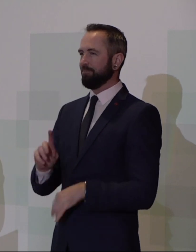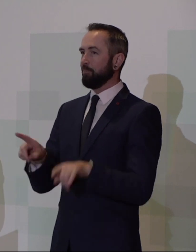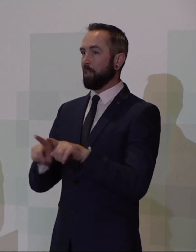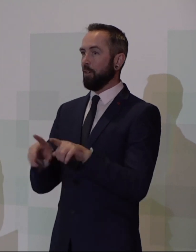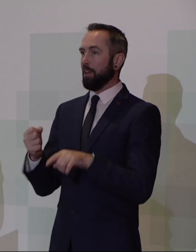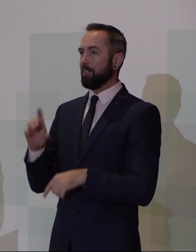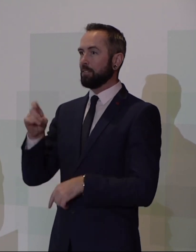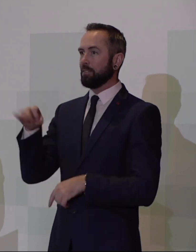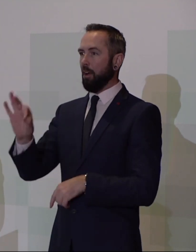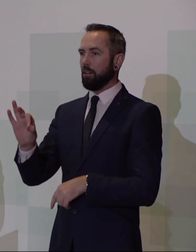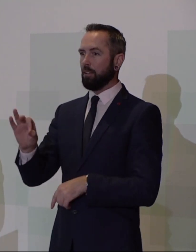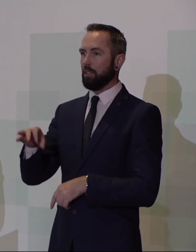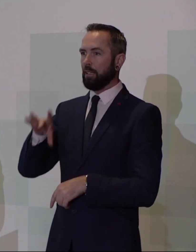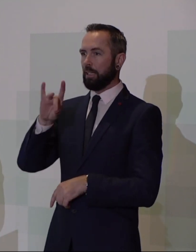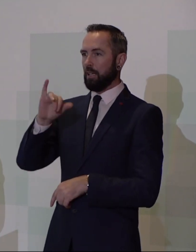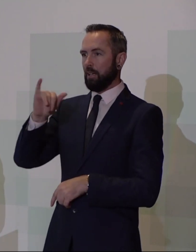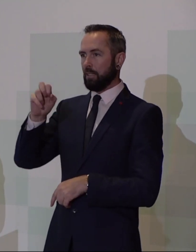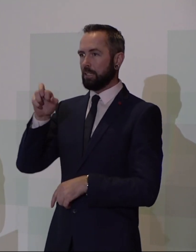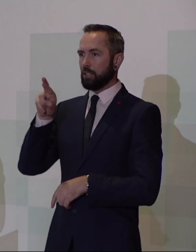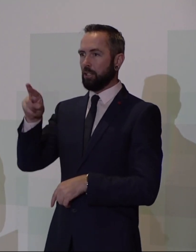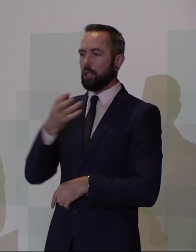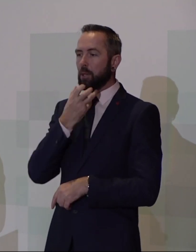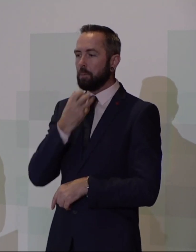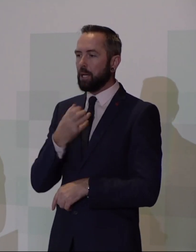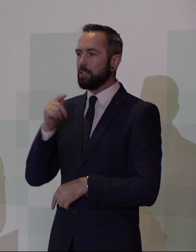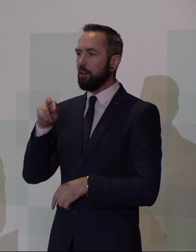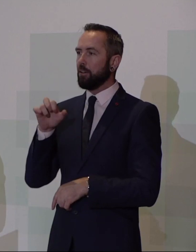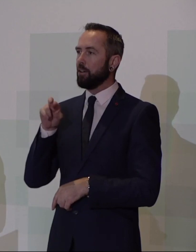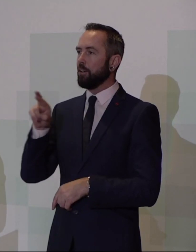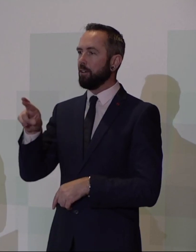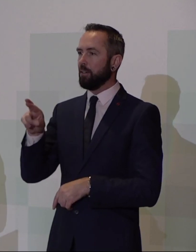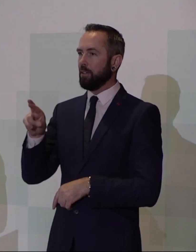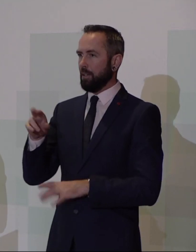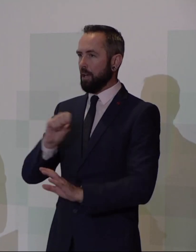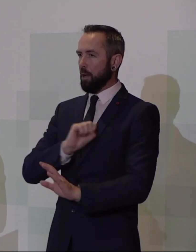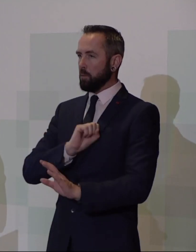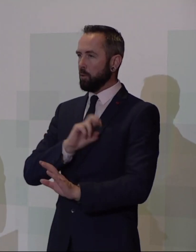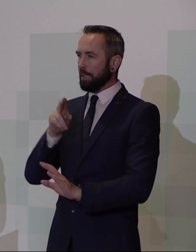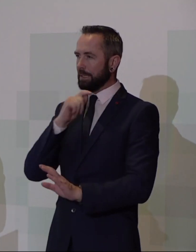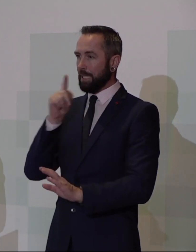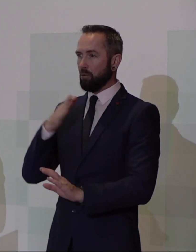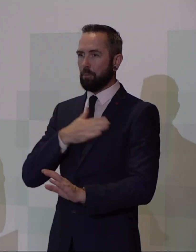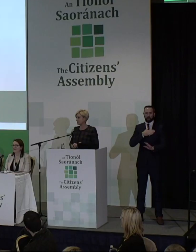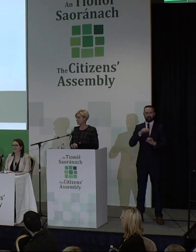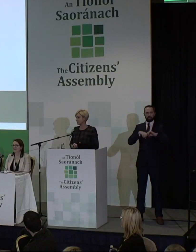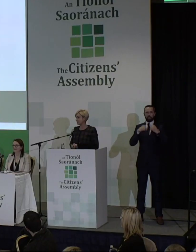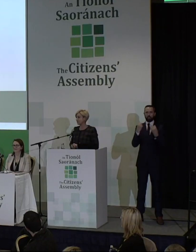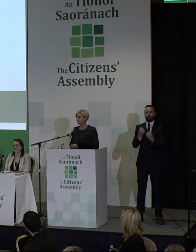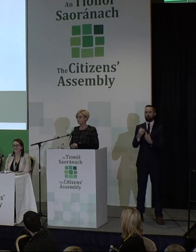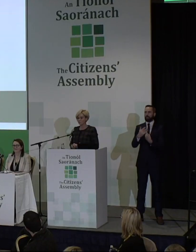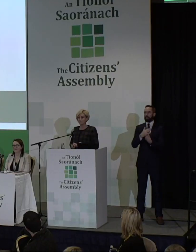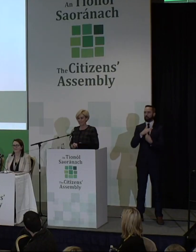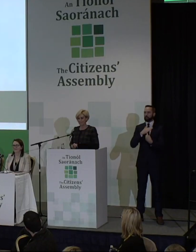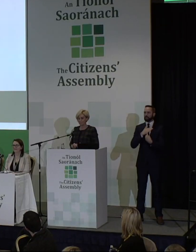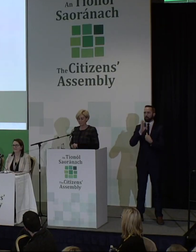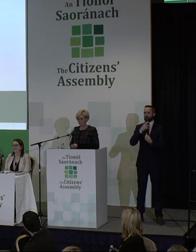dog, and his name was Kaiser. He was a bearded terrier, and you could probably say Kaiser was my social influence. He was literally